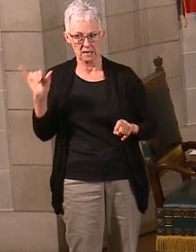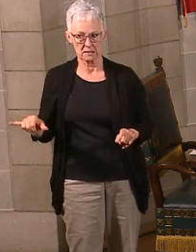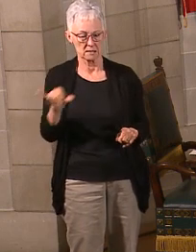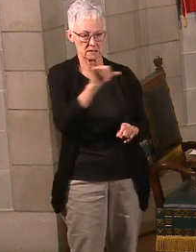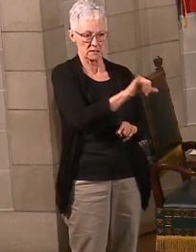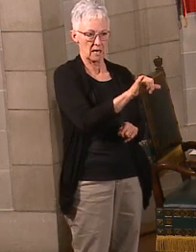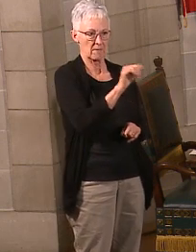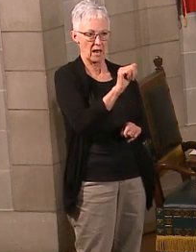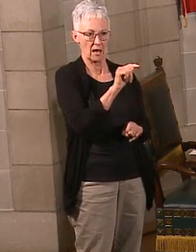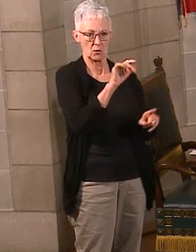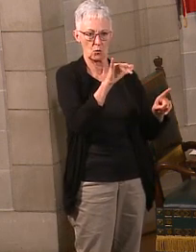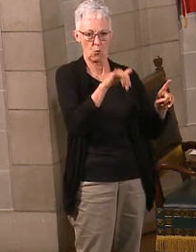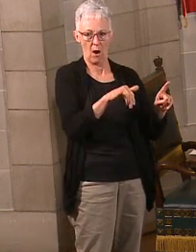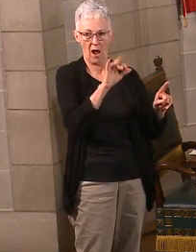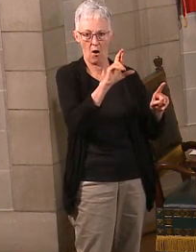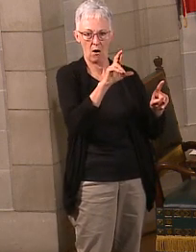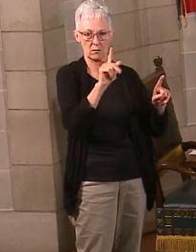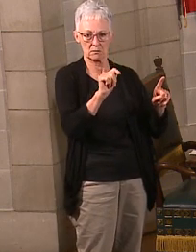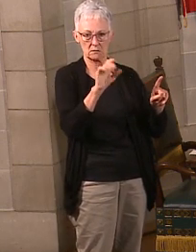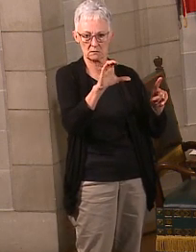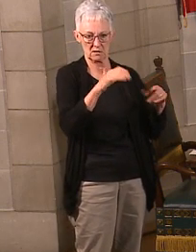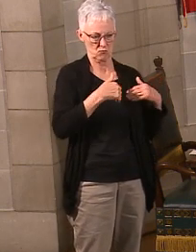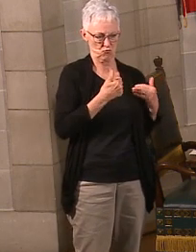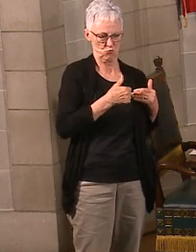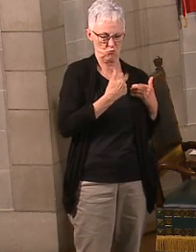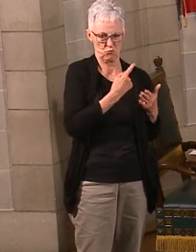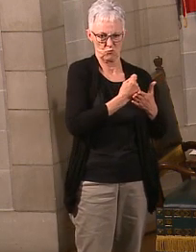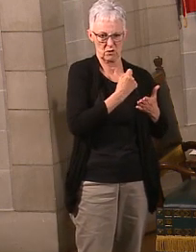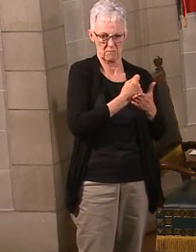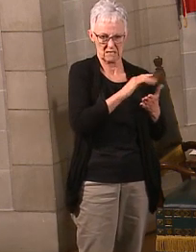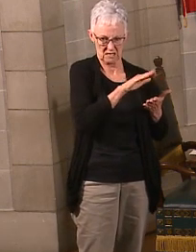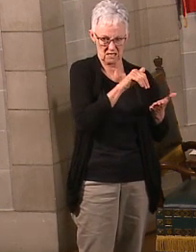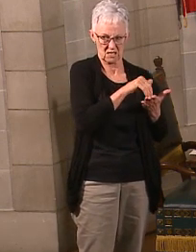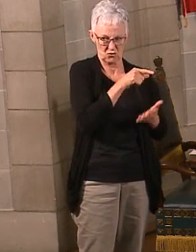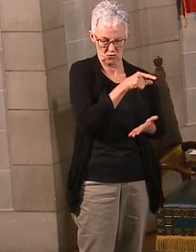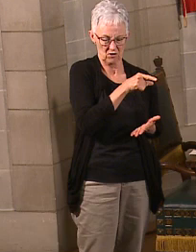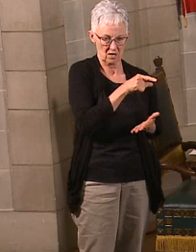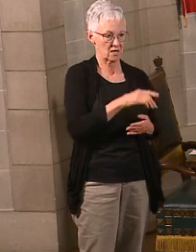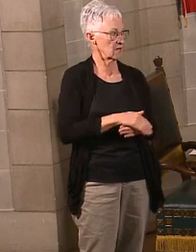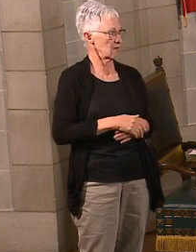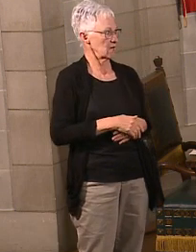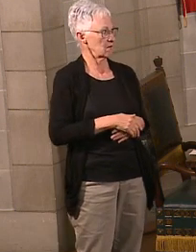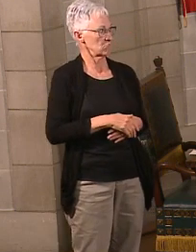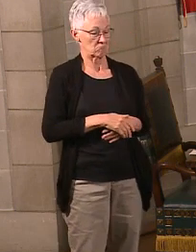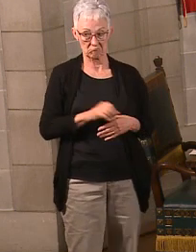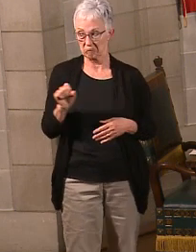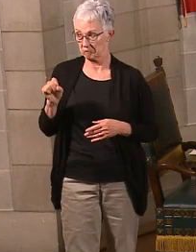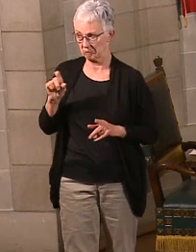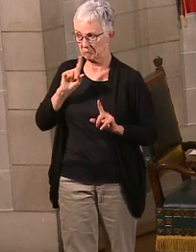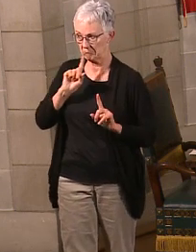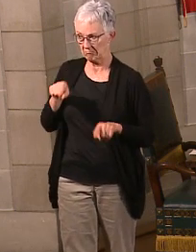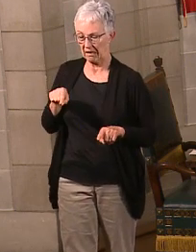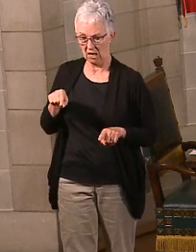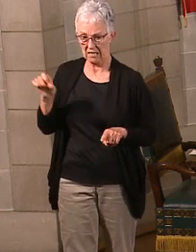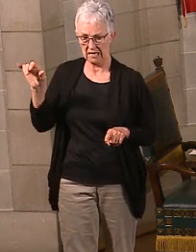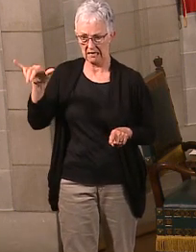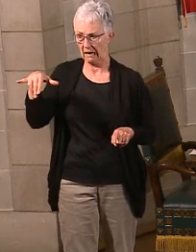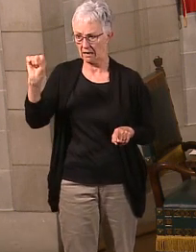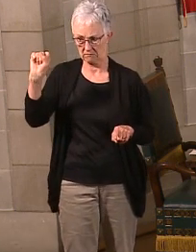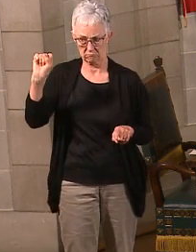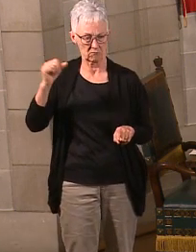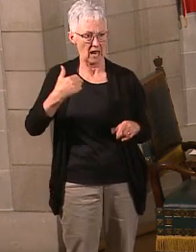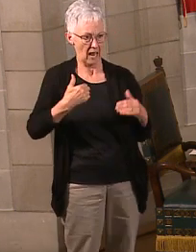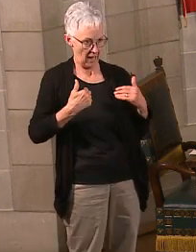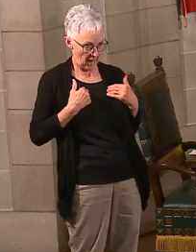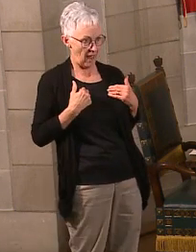all the details of the YRTC plan, I'm not going to try and draw comparisons. Short answer is yes. We have a pandemic plan